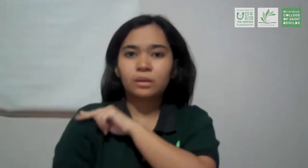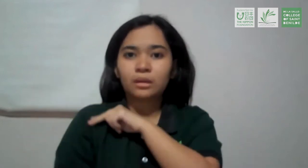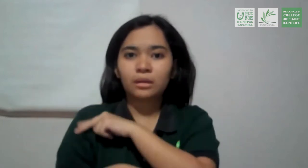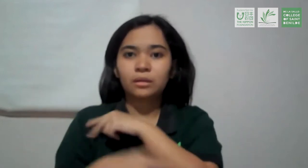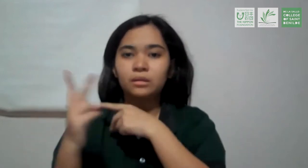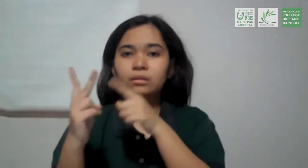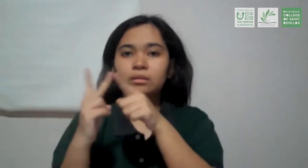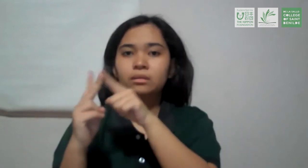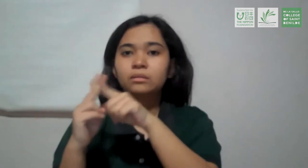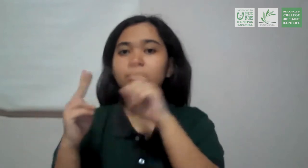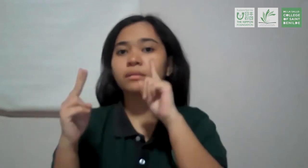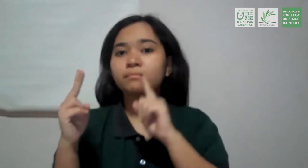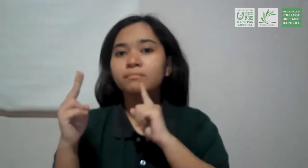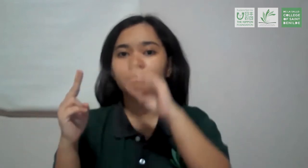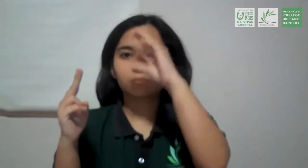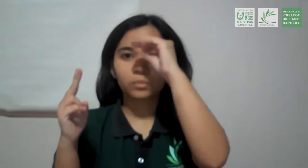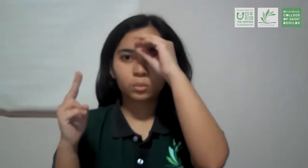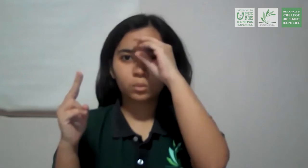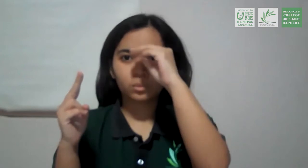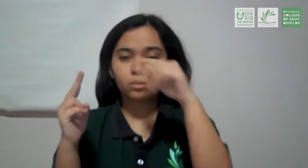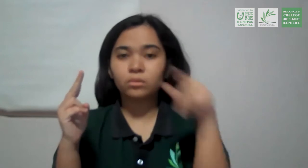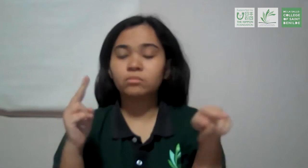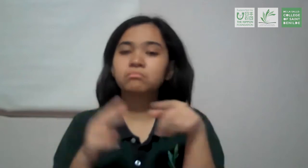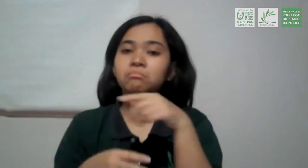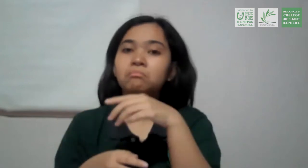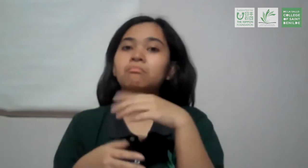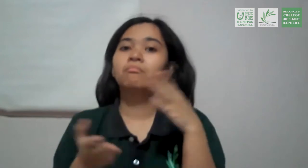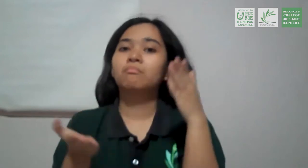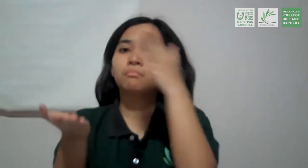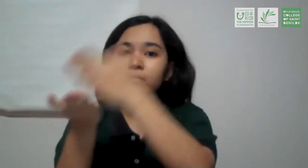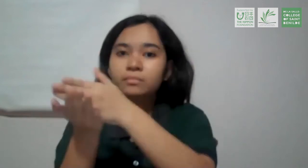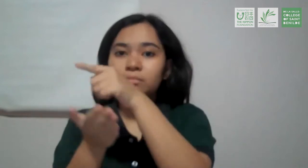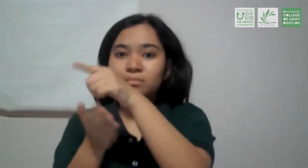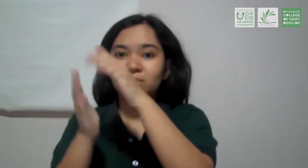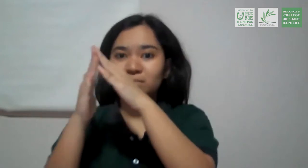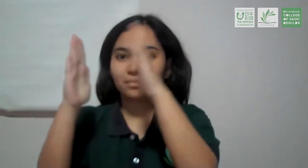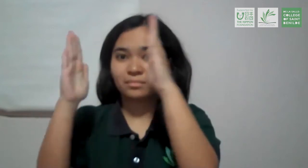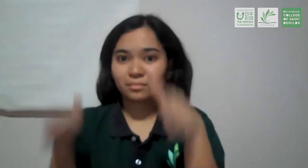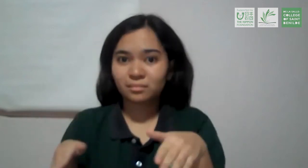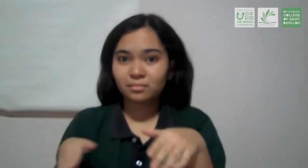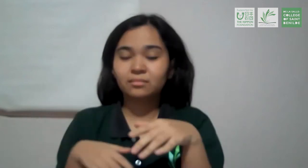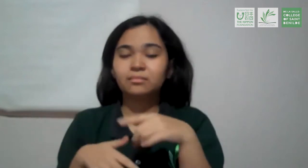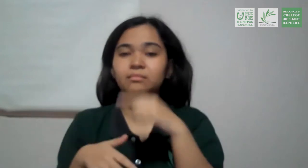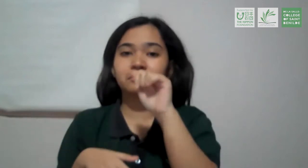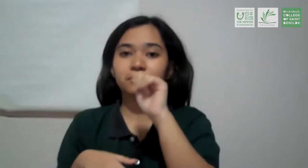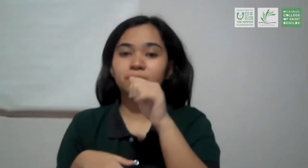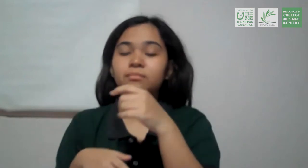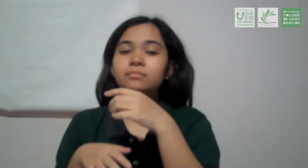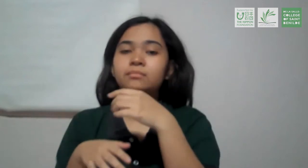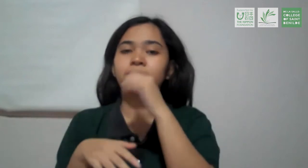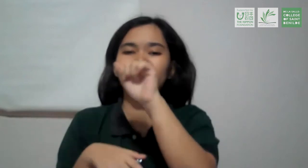where it was him that saw the deaf boys in the farm and talked to the